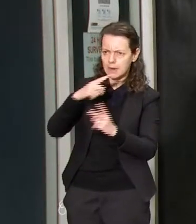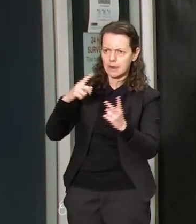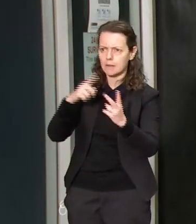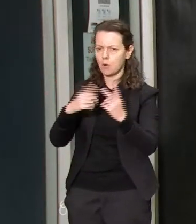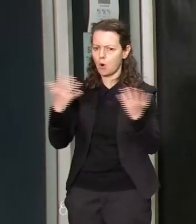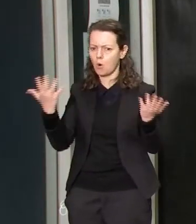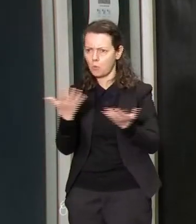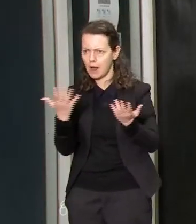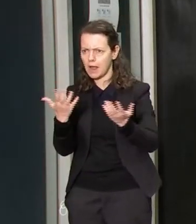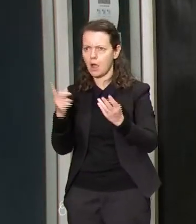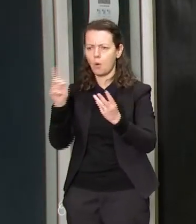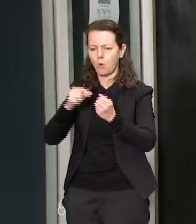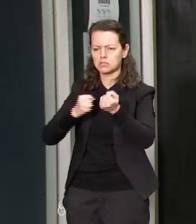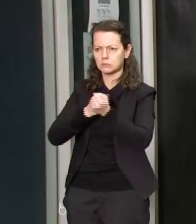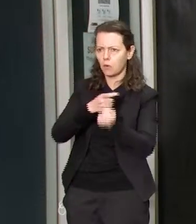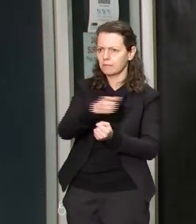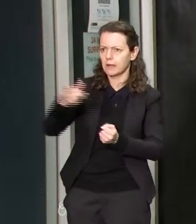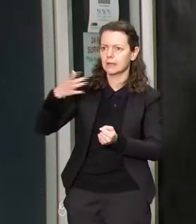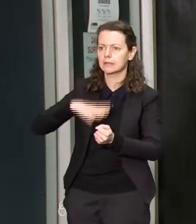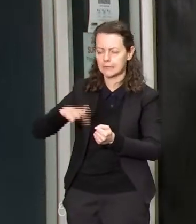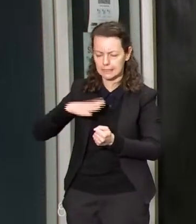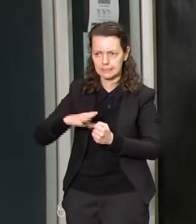support, and that's what we've done